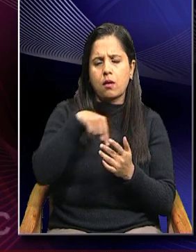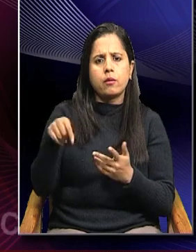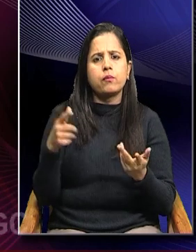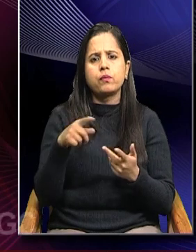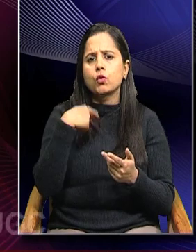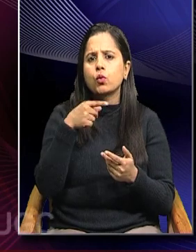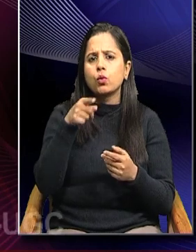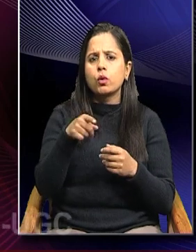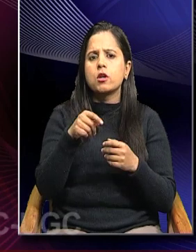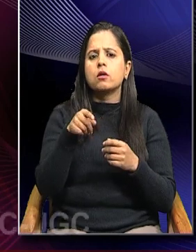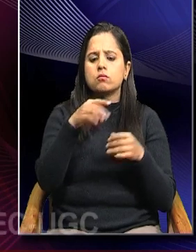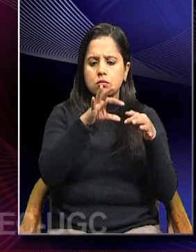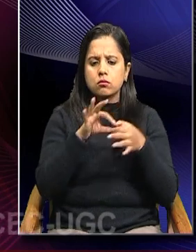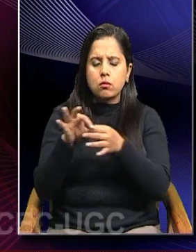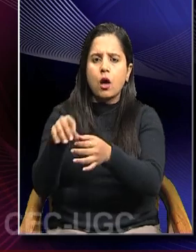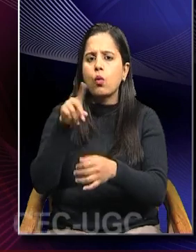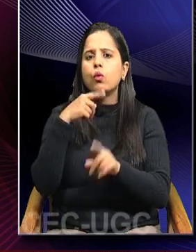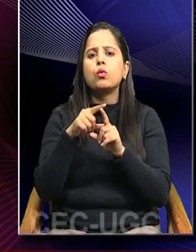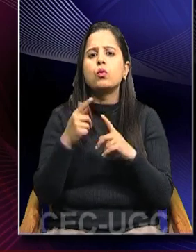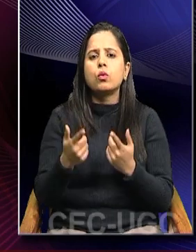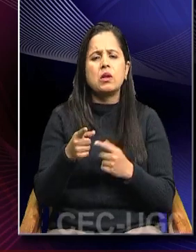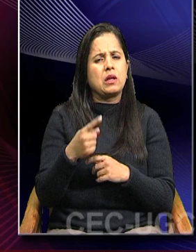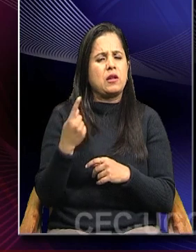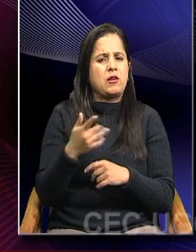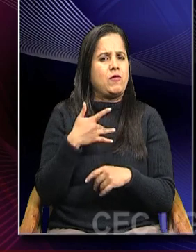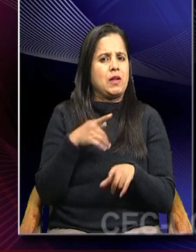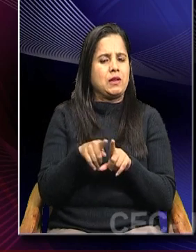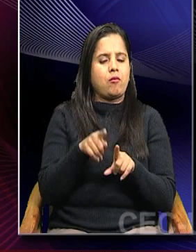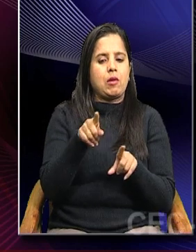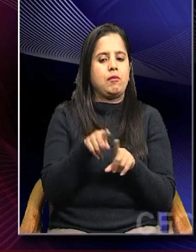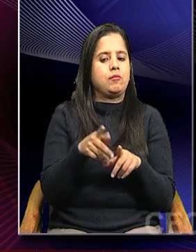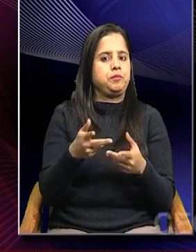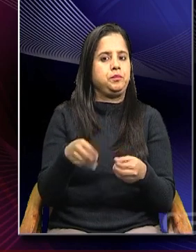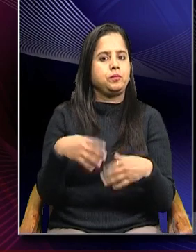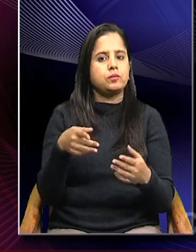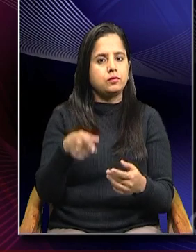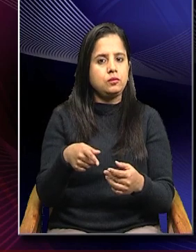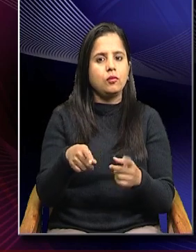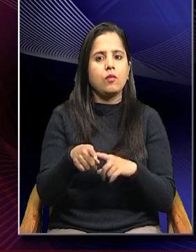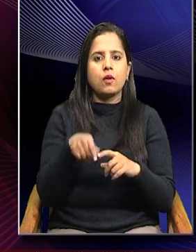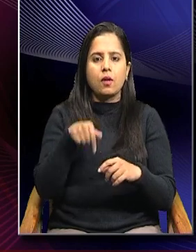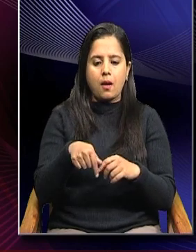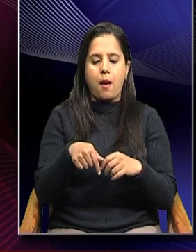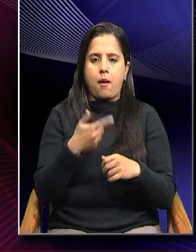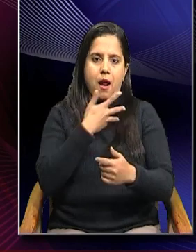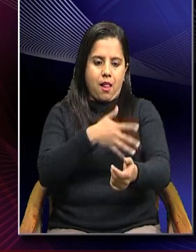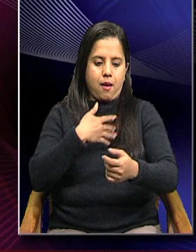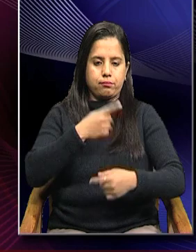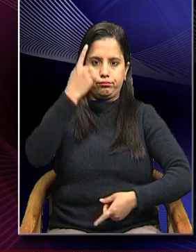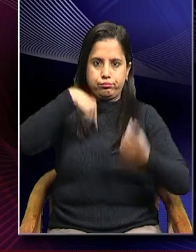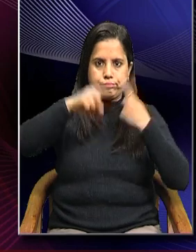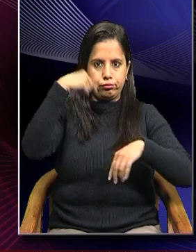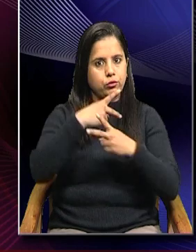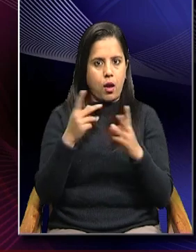are my channels of distribution? It is just like giving blood supply to our entire body. So they